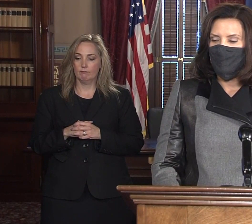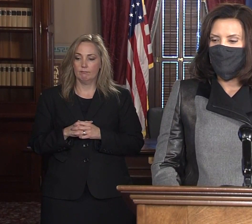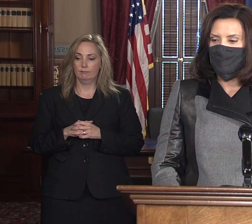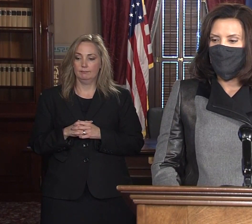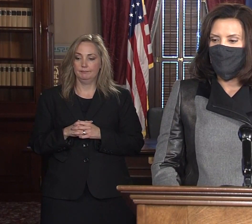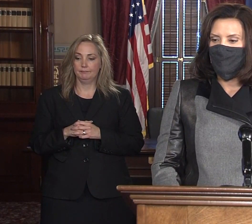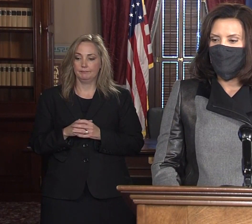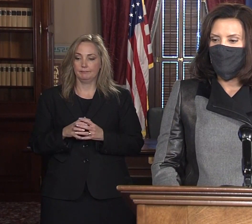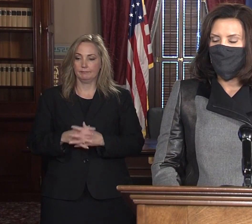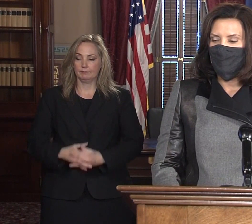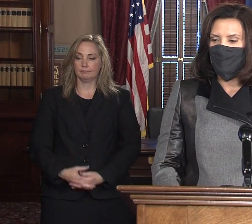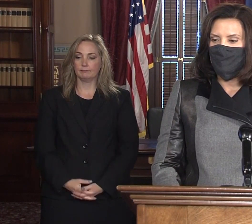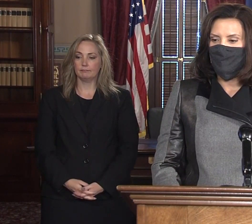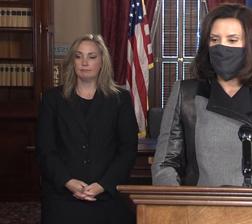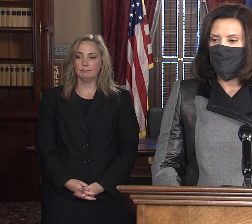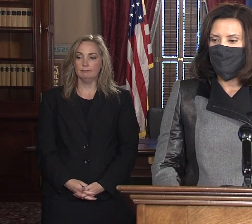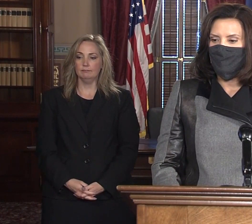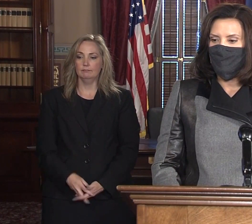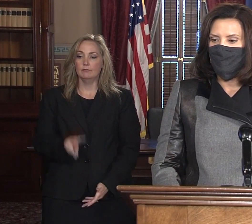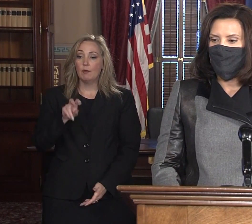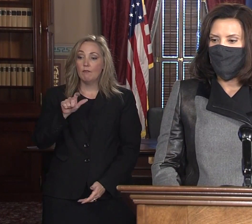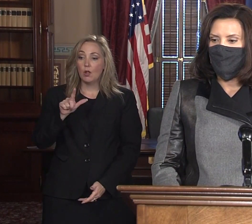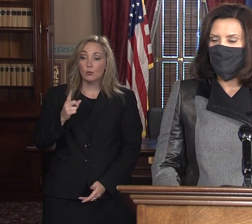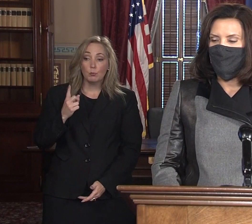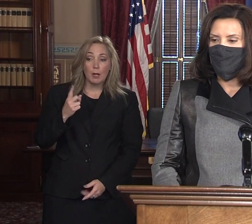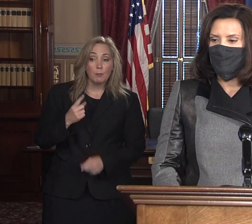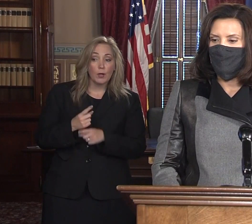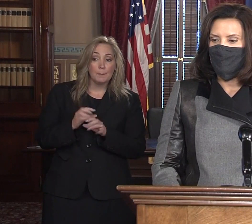All right, we got that volume up.